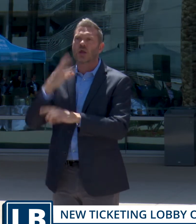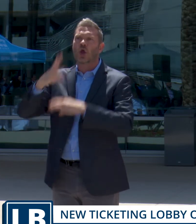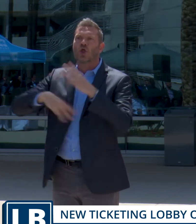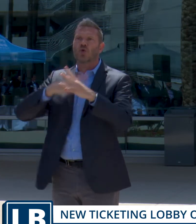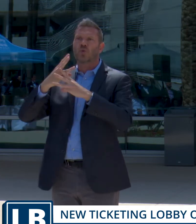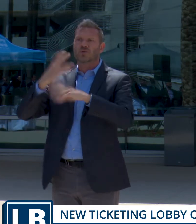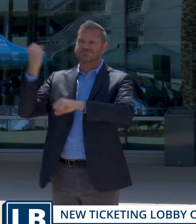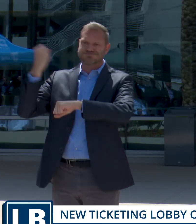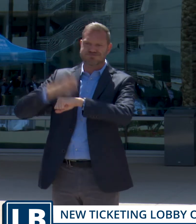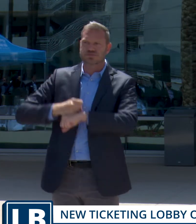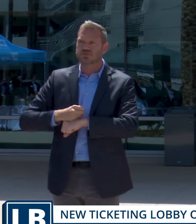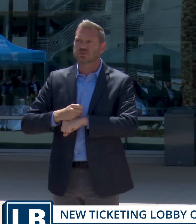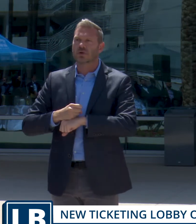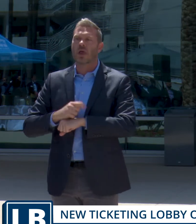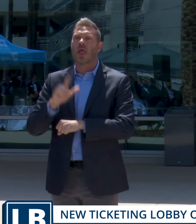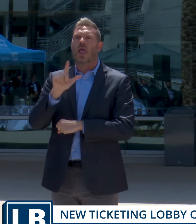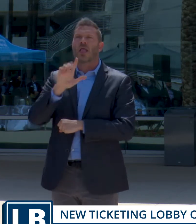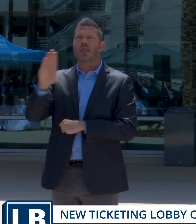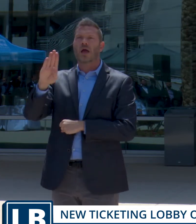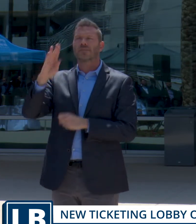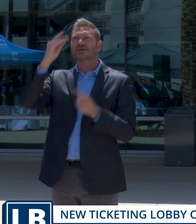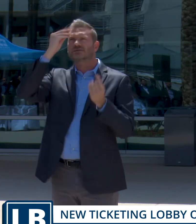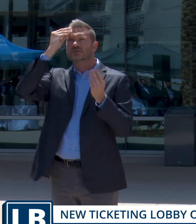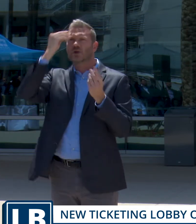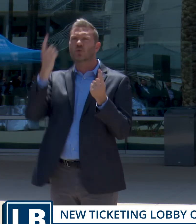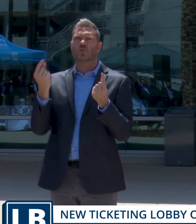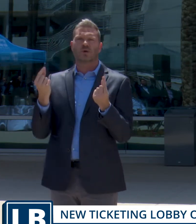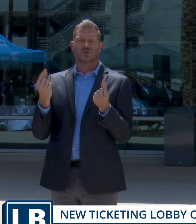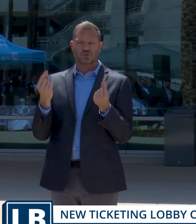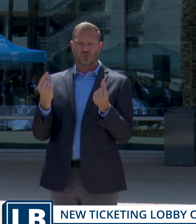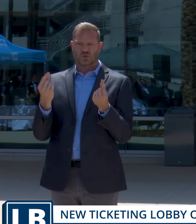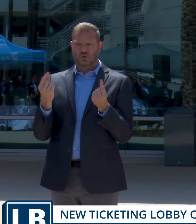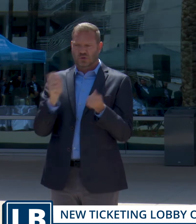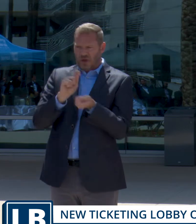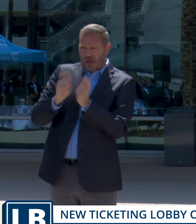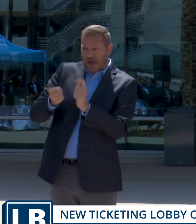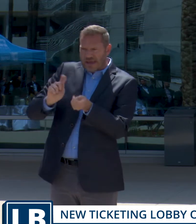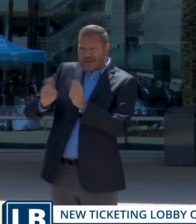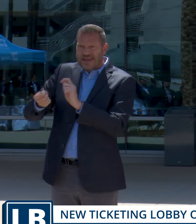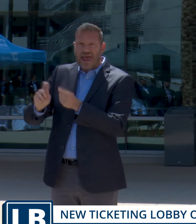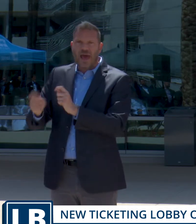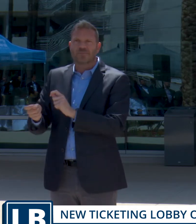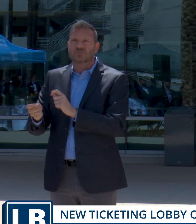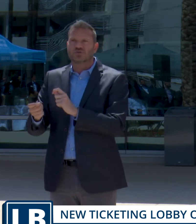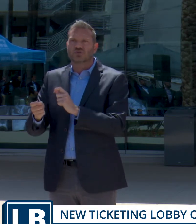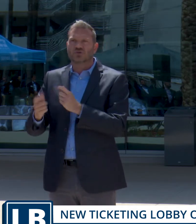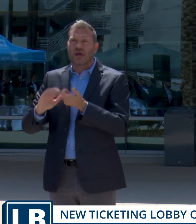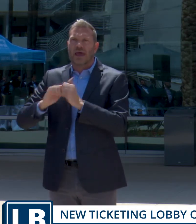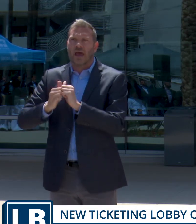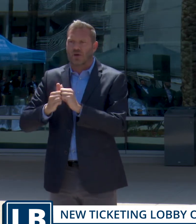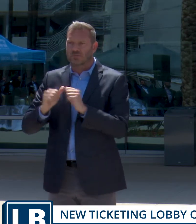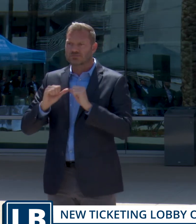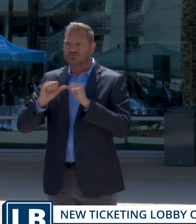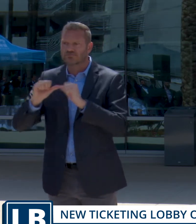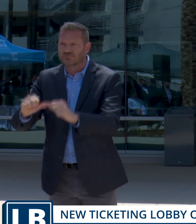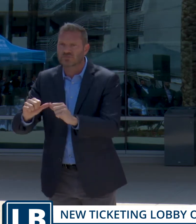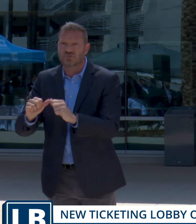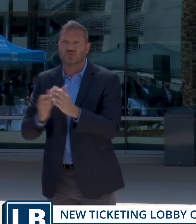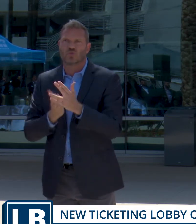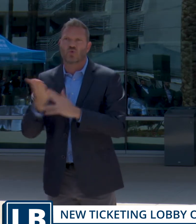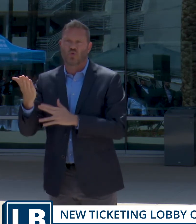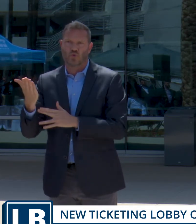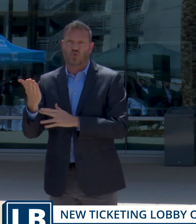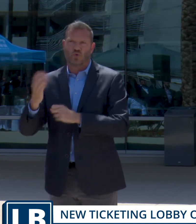do, Long Beach had the vision and fortitude to rethink things and adapt to what's going on. So